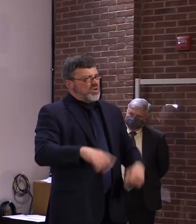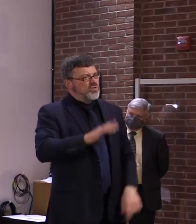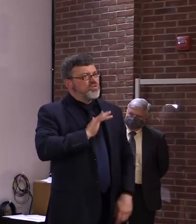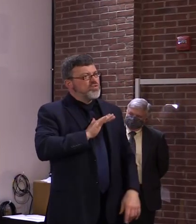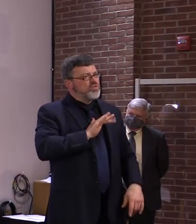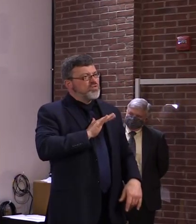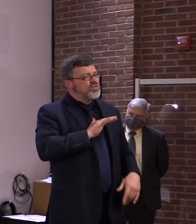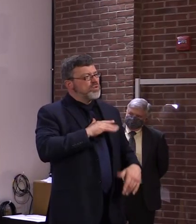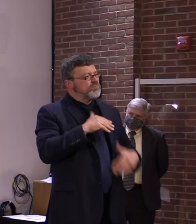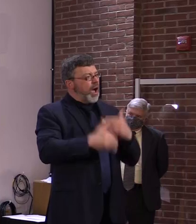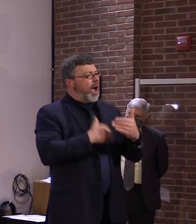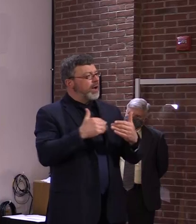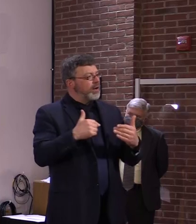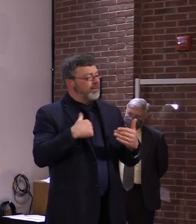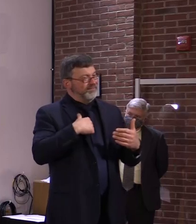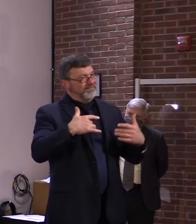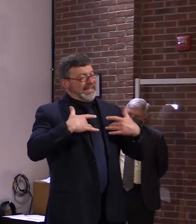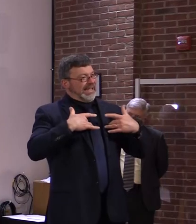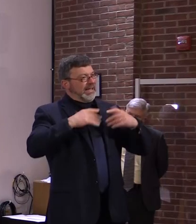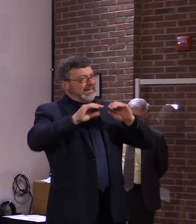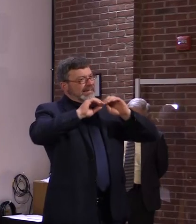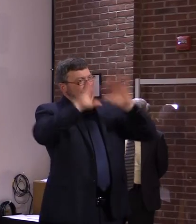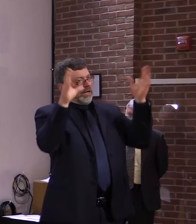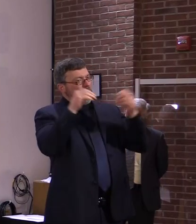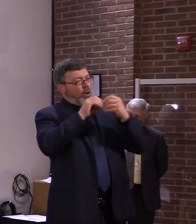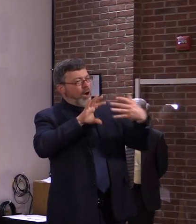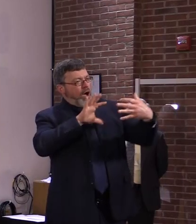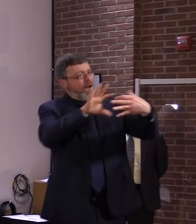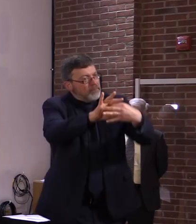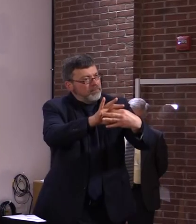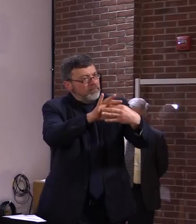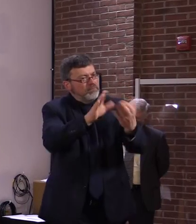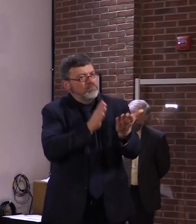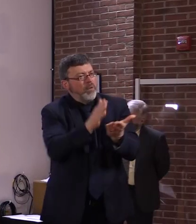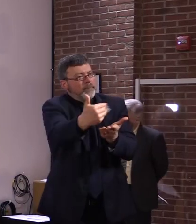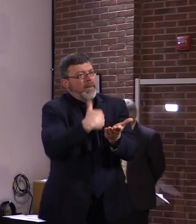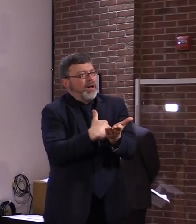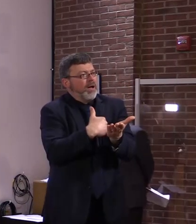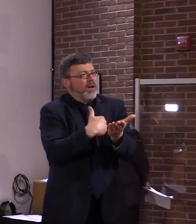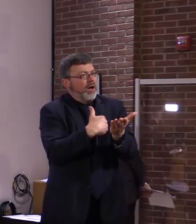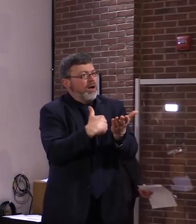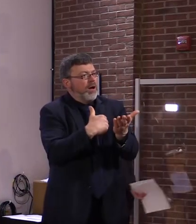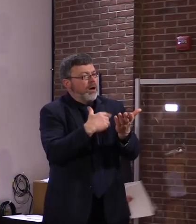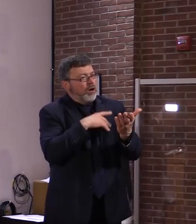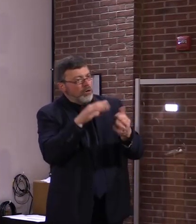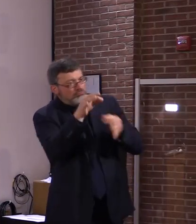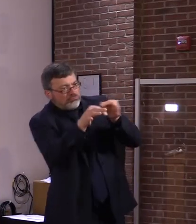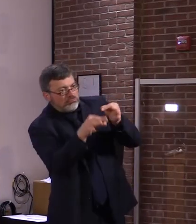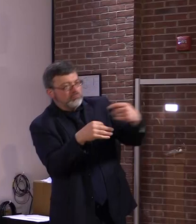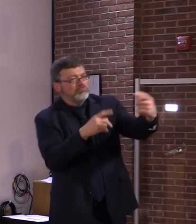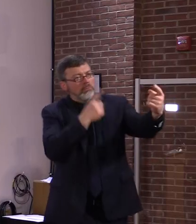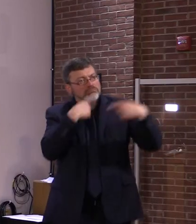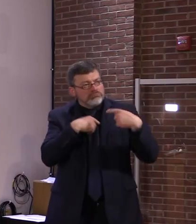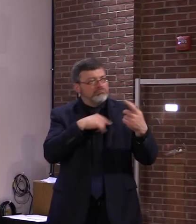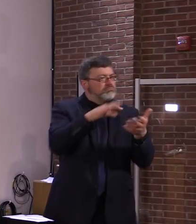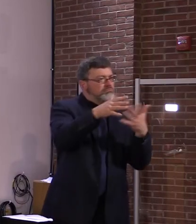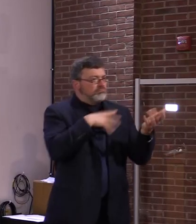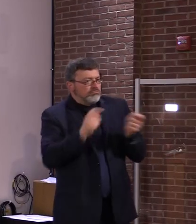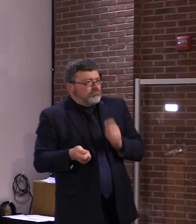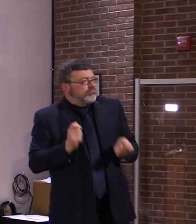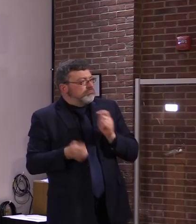more transparent, and we've enjoyed it as well. So we want to continue some form of this. I'm not sure that we want to go on